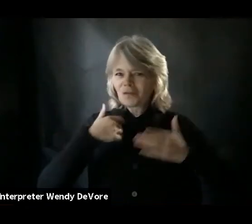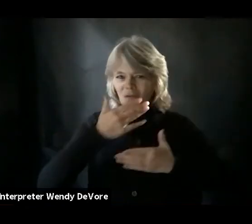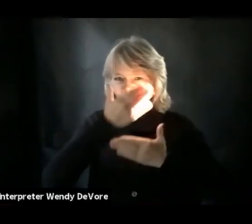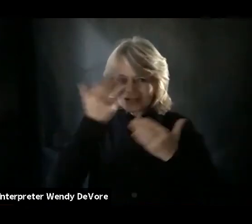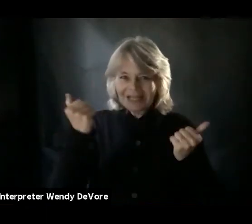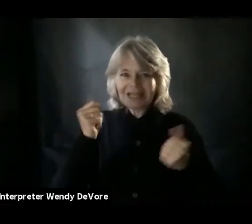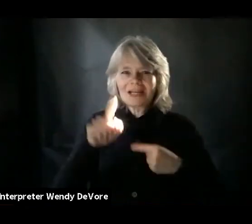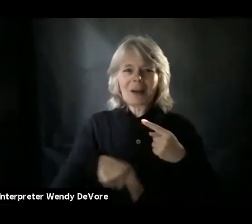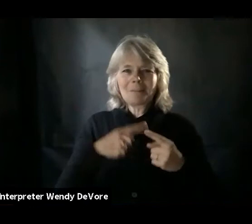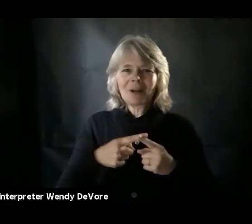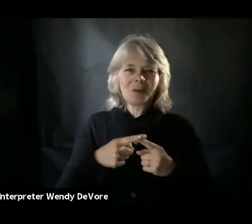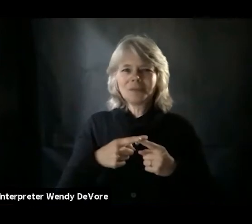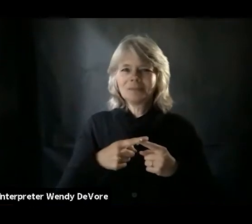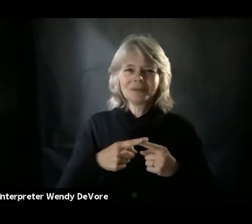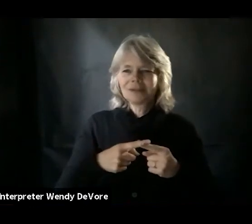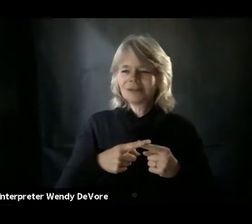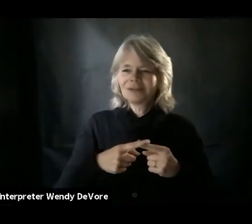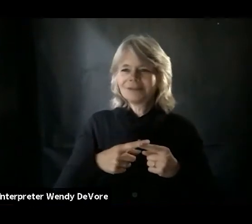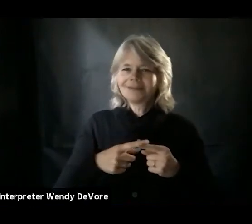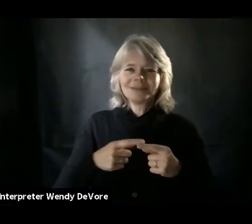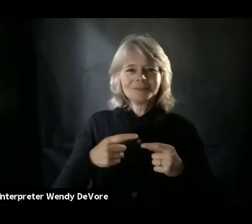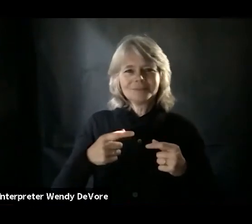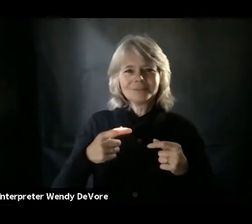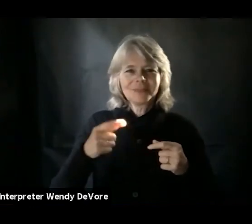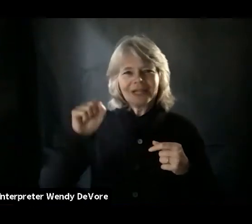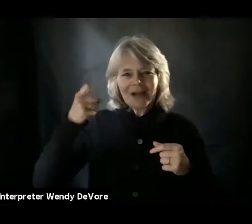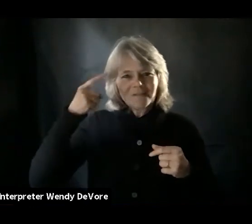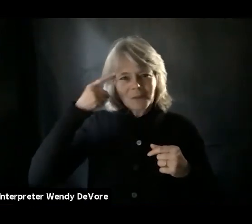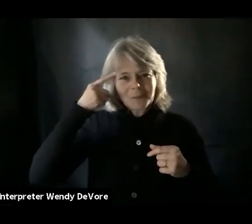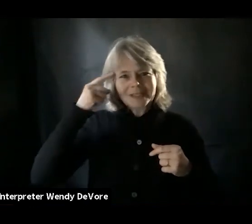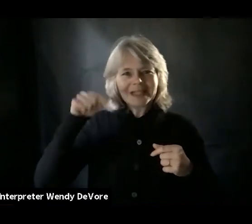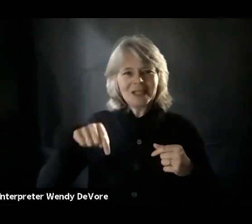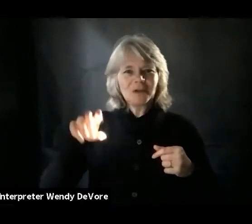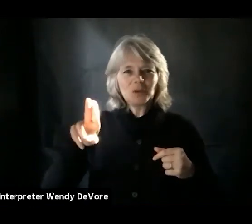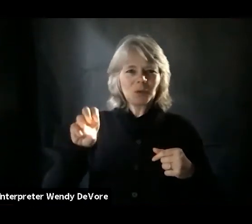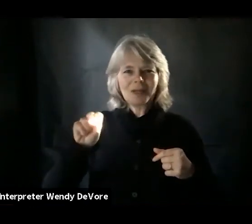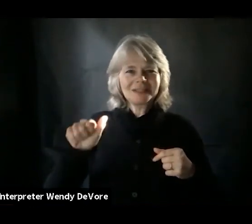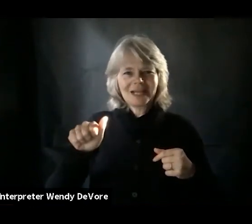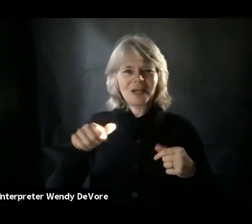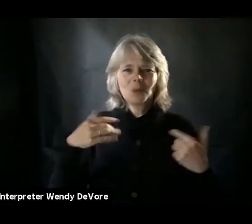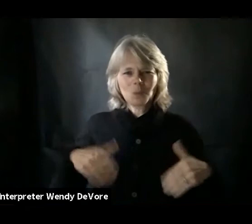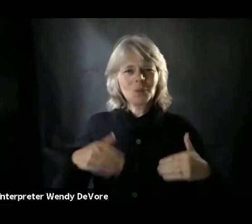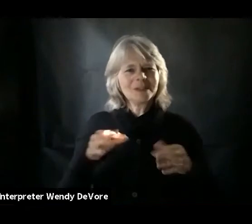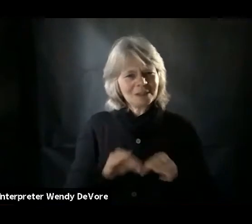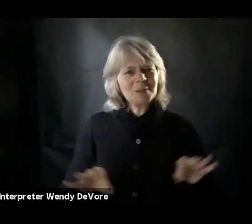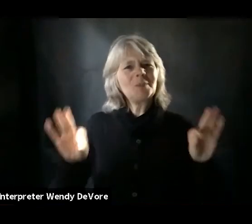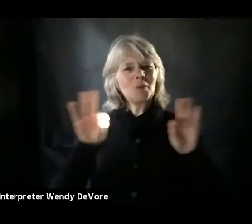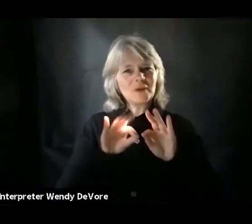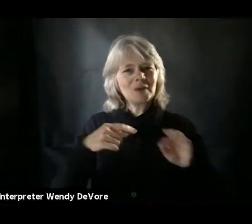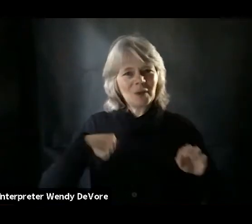of self-governance that is so central to the United States.